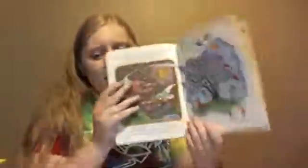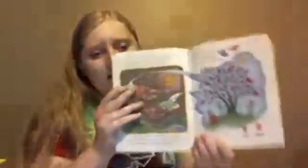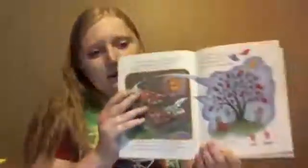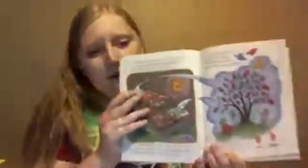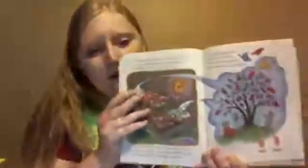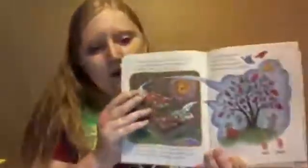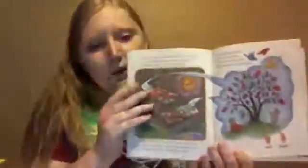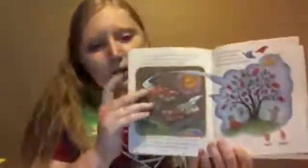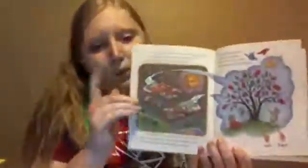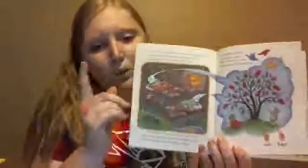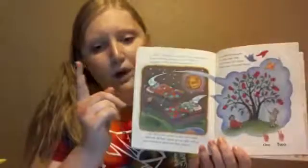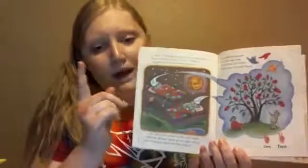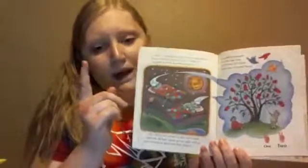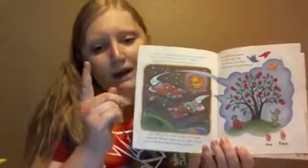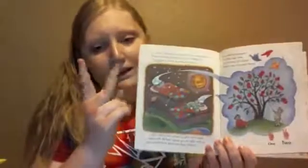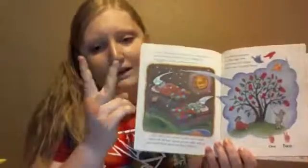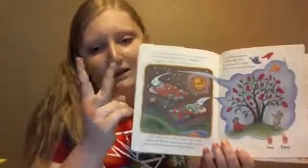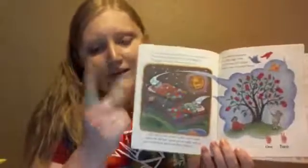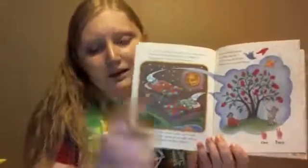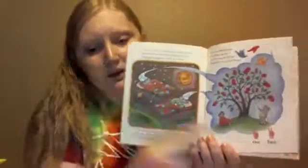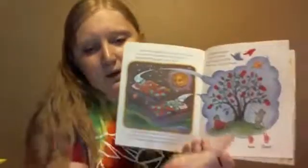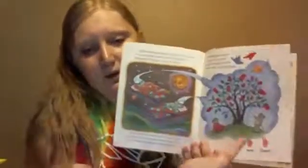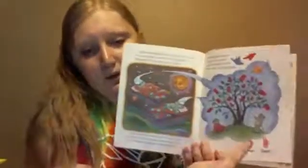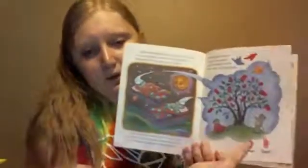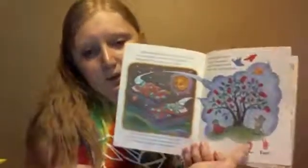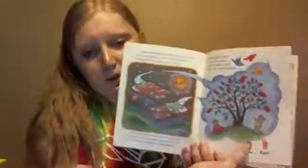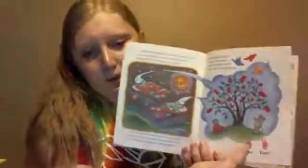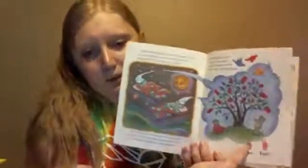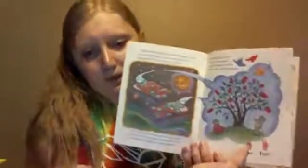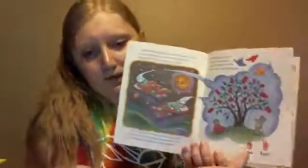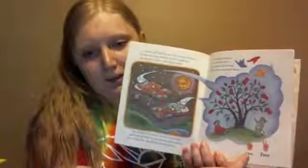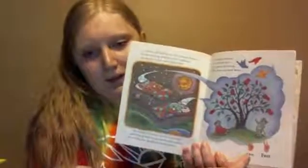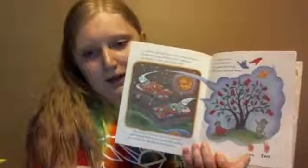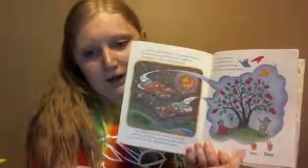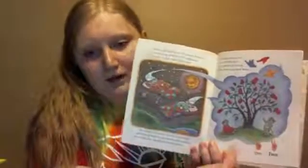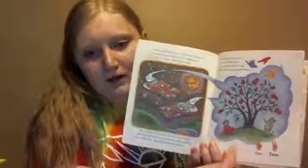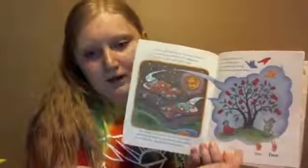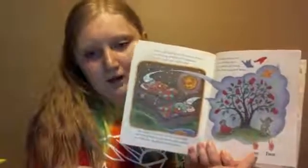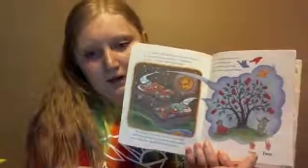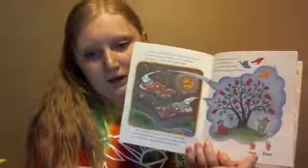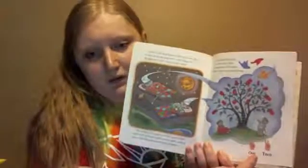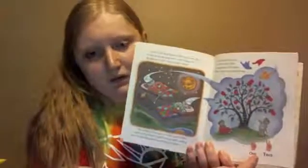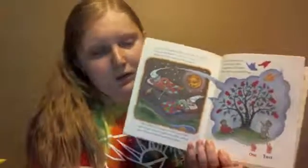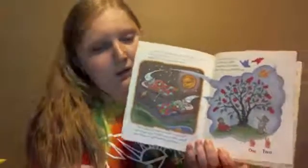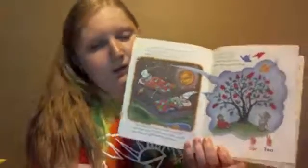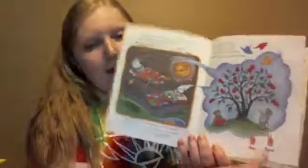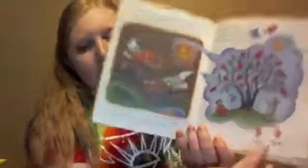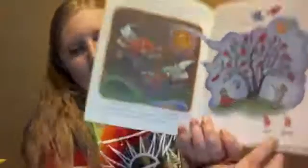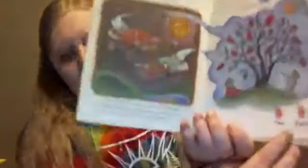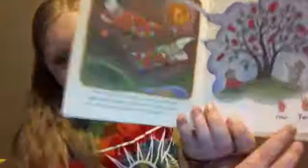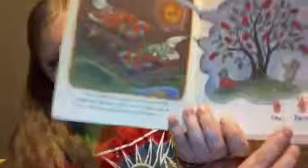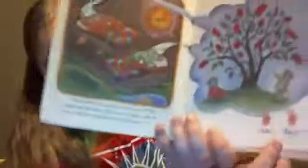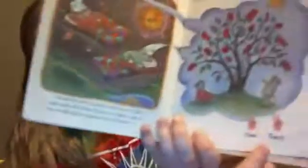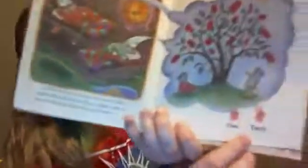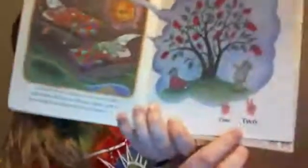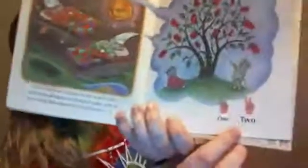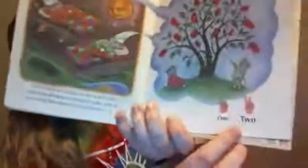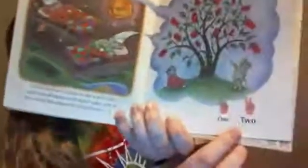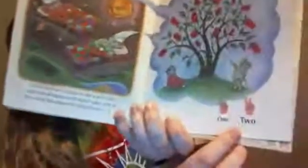lesson? 1, 2, see 1, 2. It's almost got the sign language down